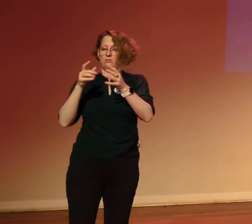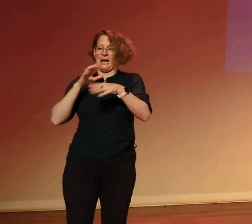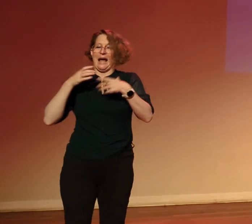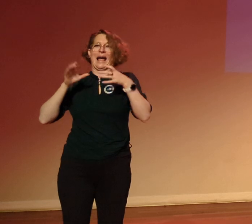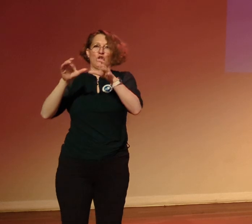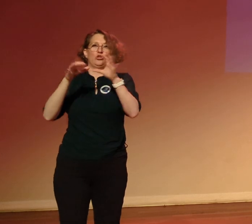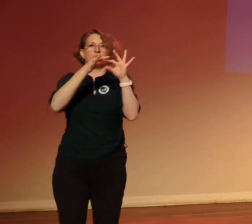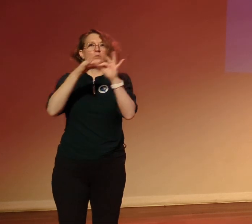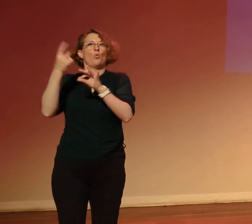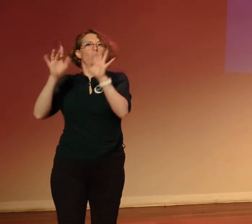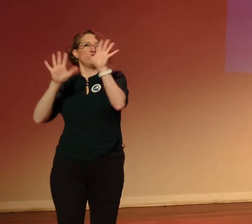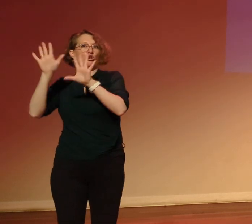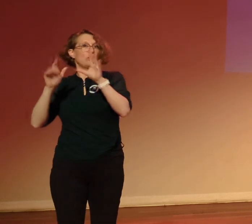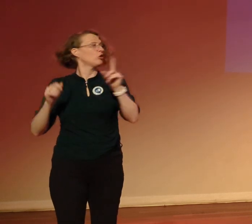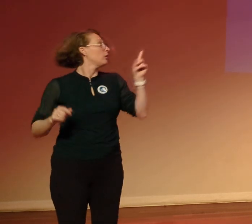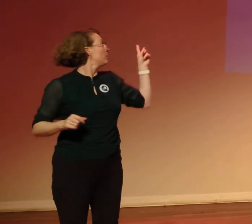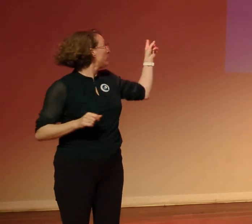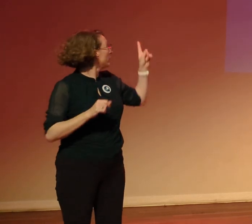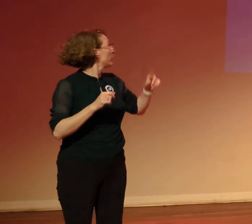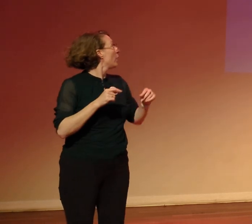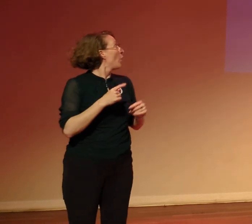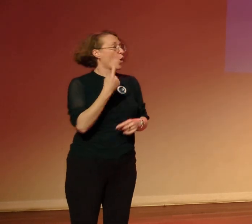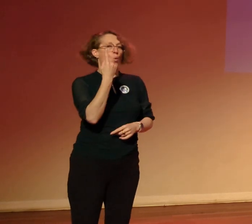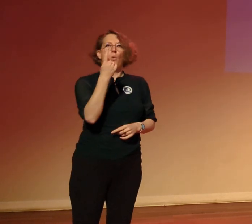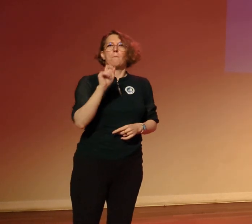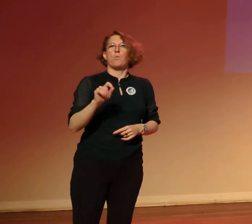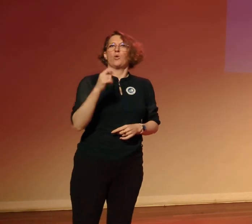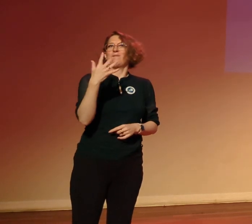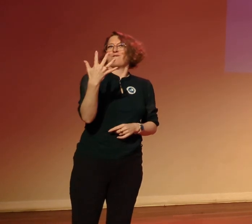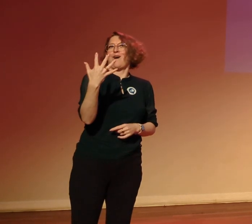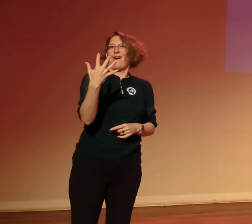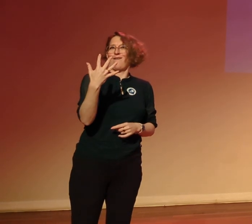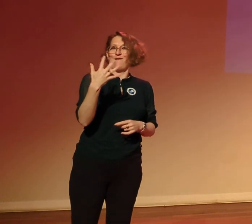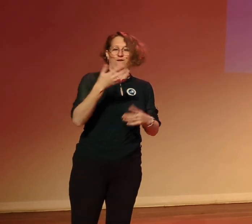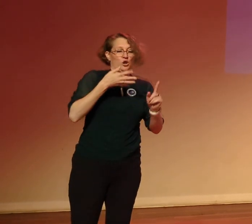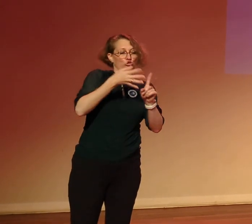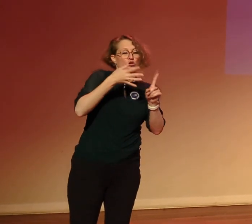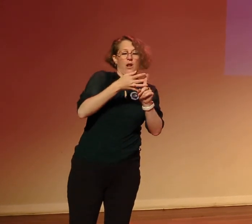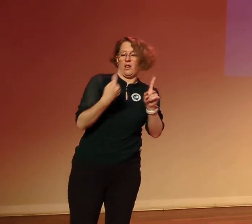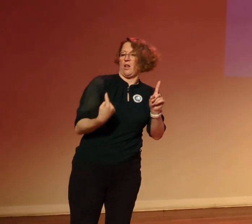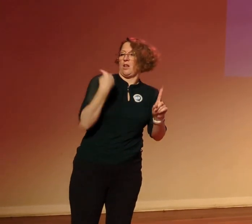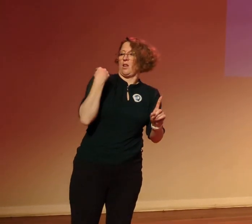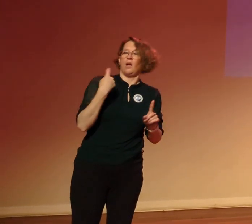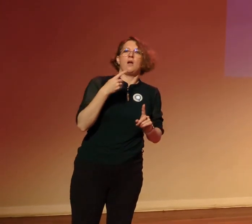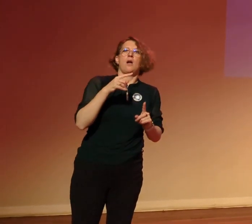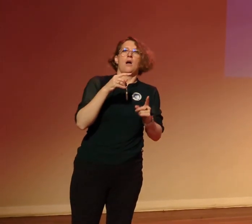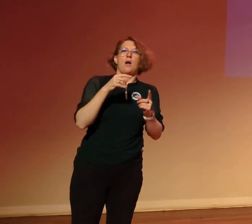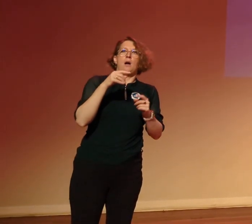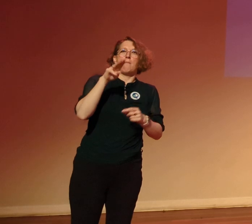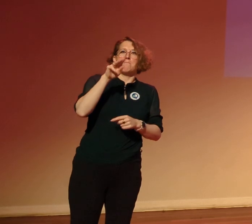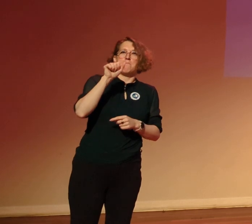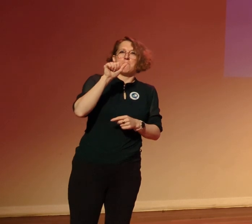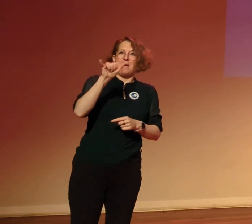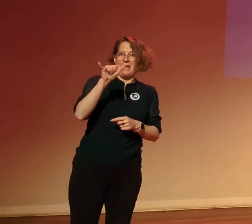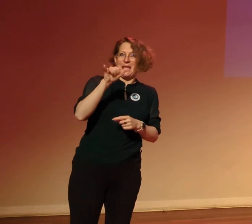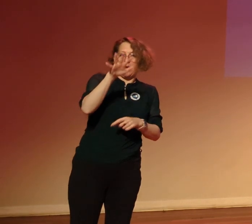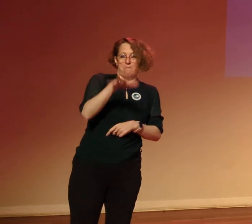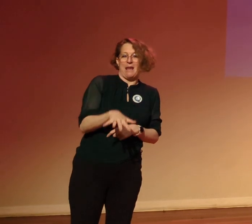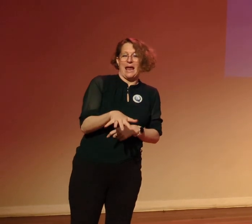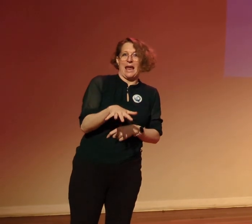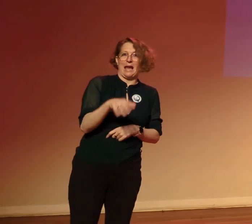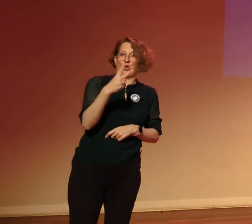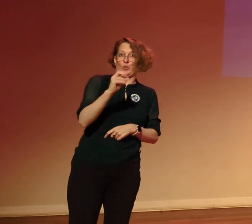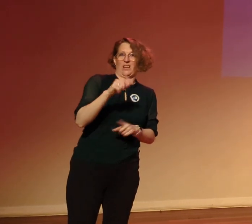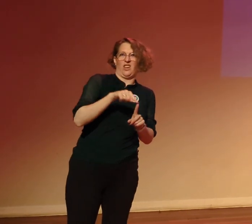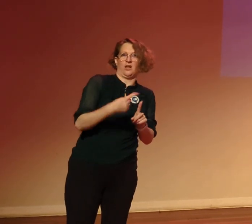trials, which is Google's newest model. It was released on May 20th. And this is describing the action that we saw